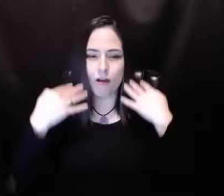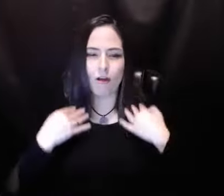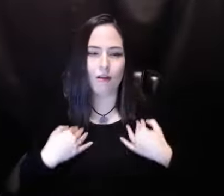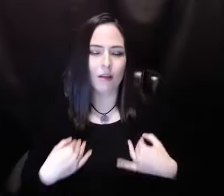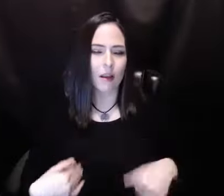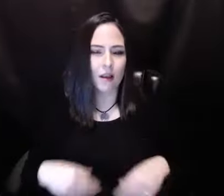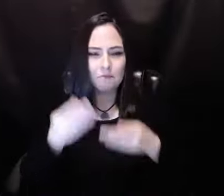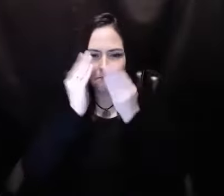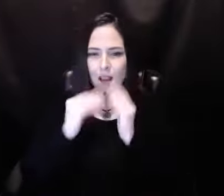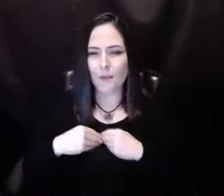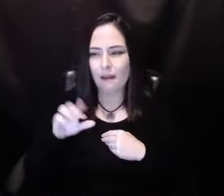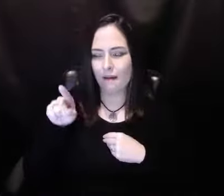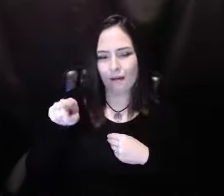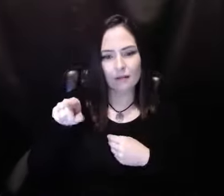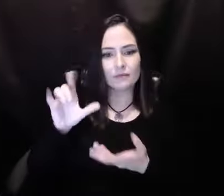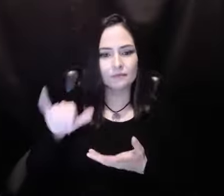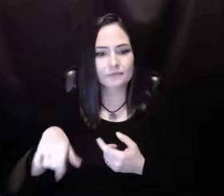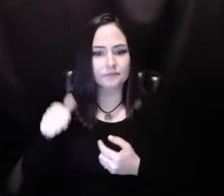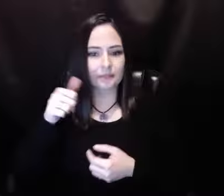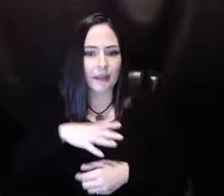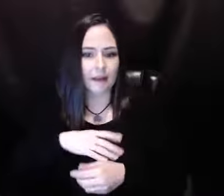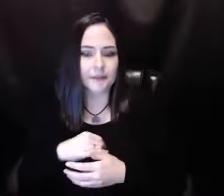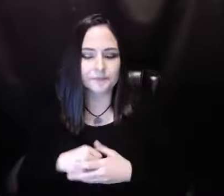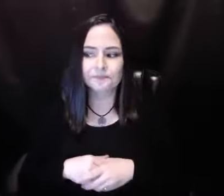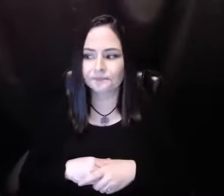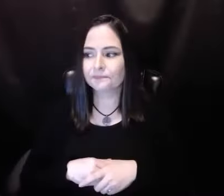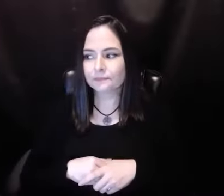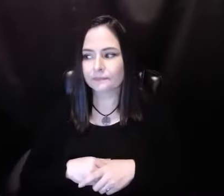He was played in a band. He had long hair, used makeup,